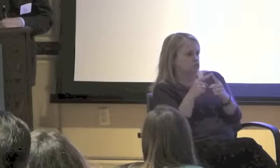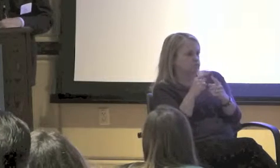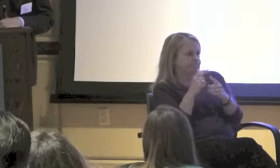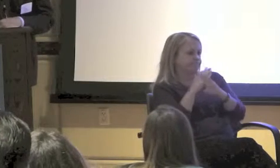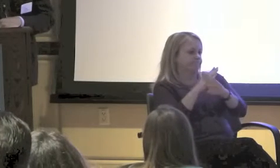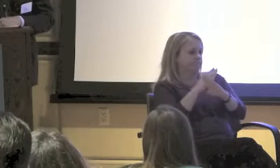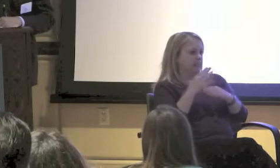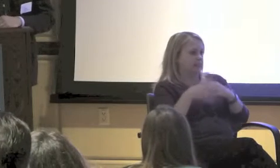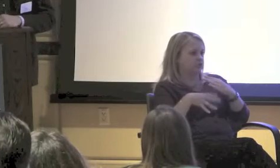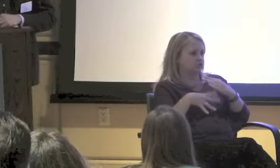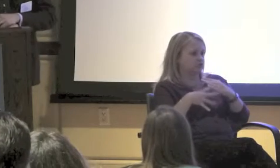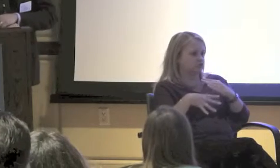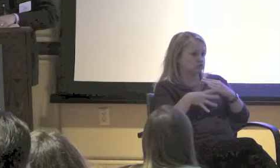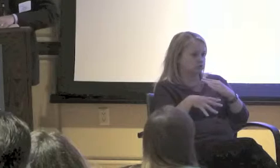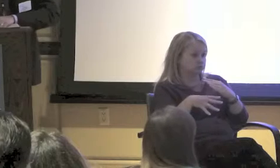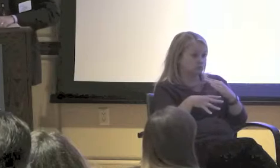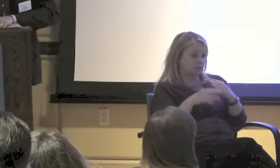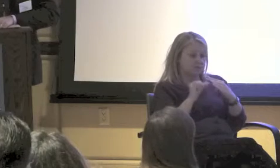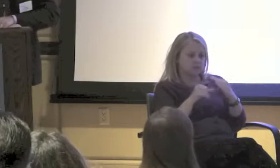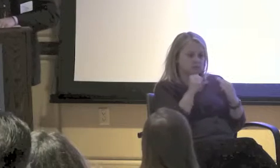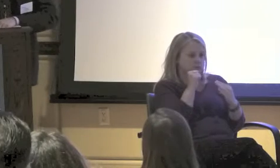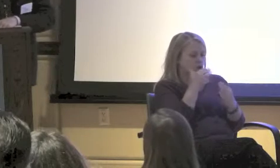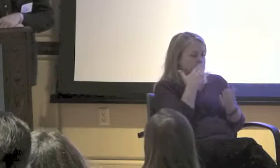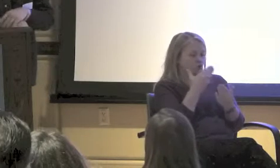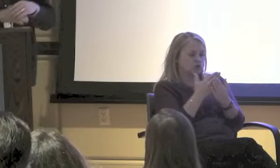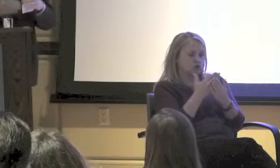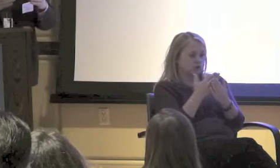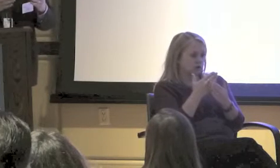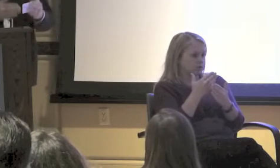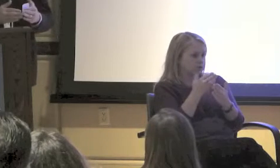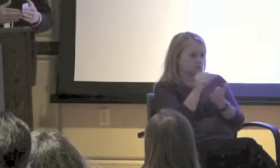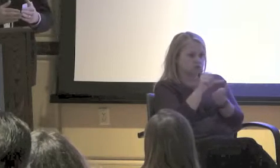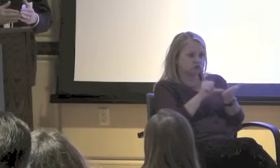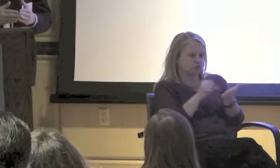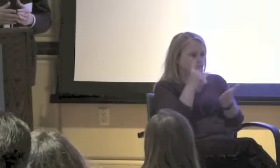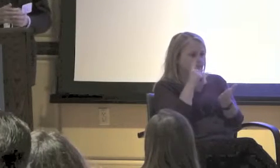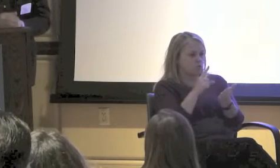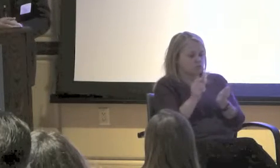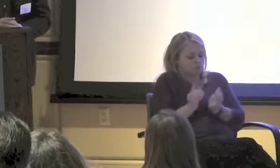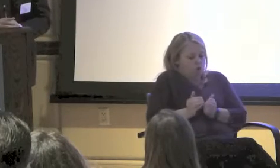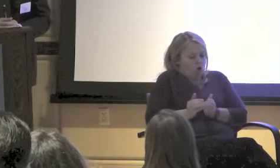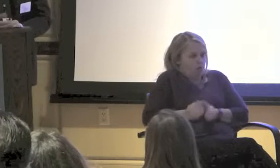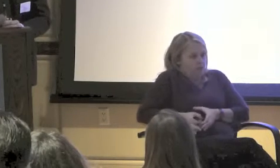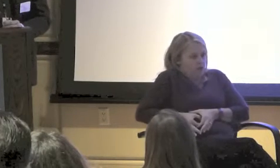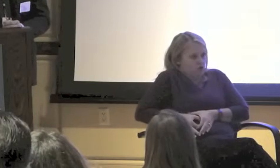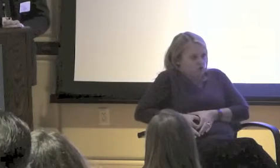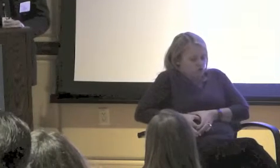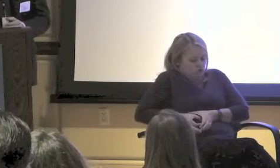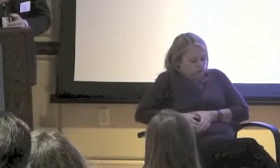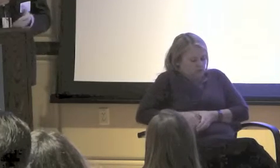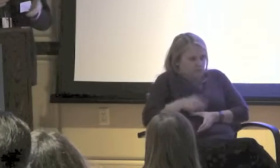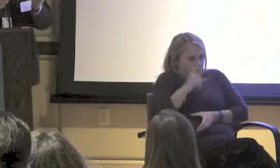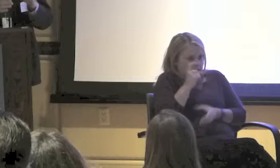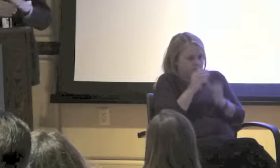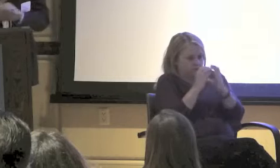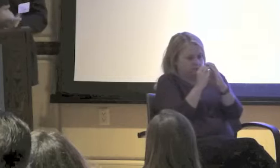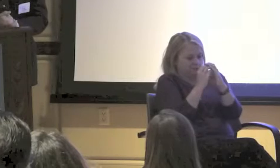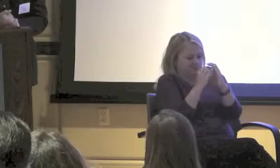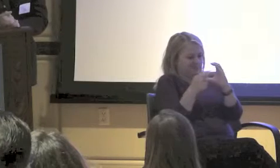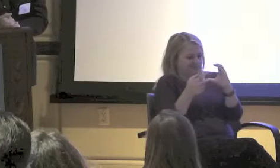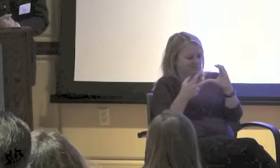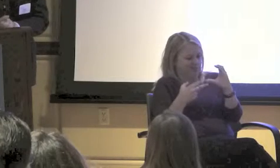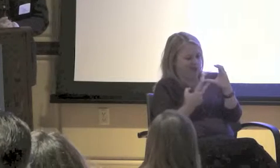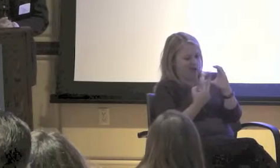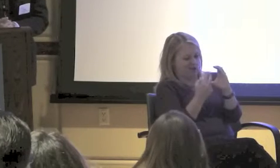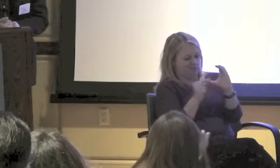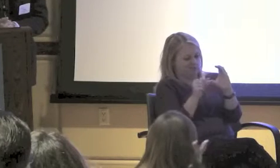leakage. This isn't a very good procedure for patients with small bladders because you have to use their bladder wall in order